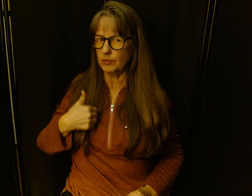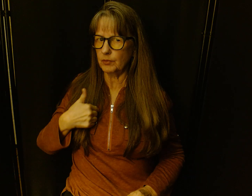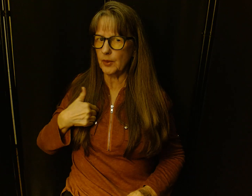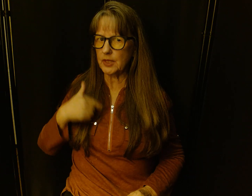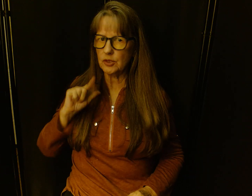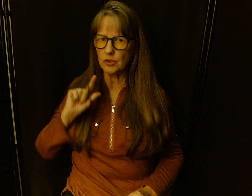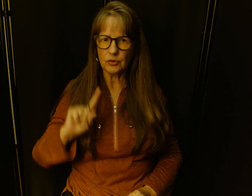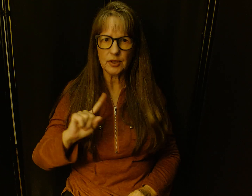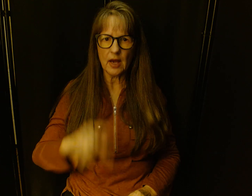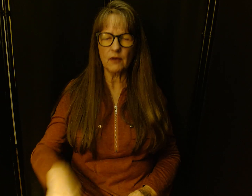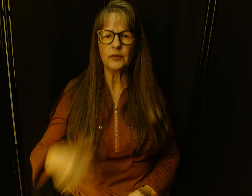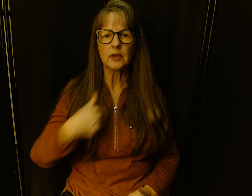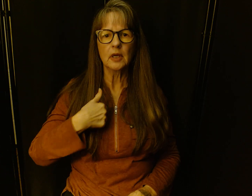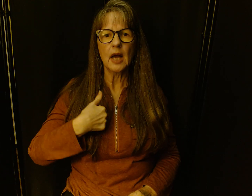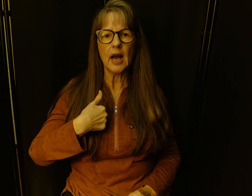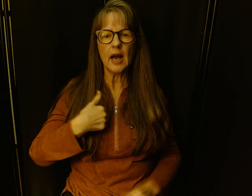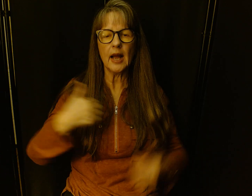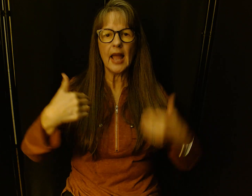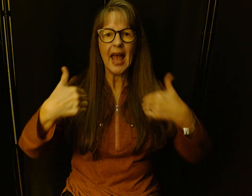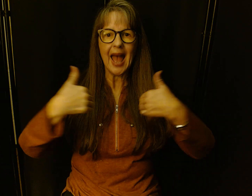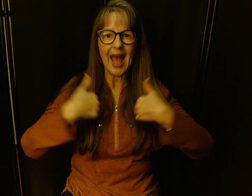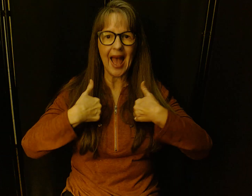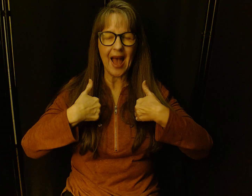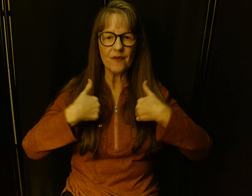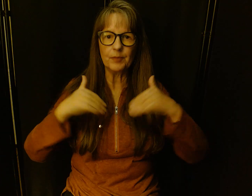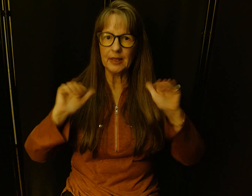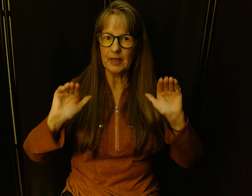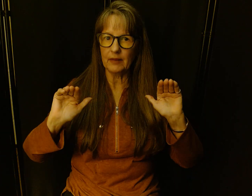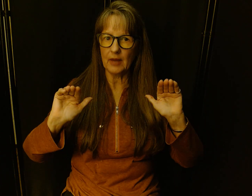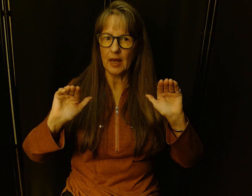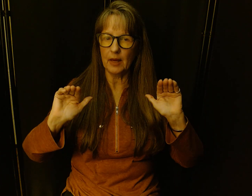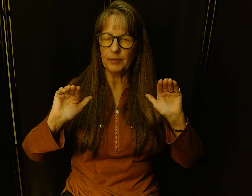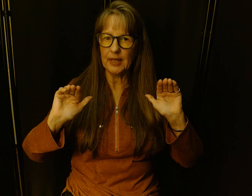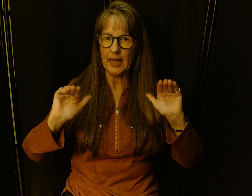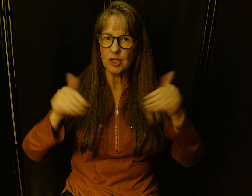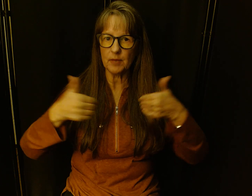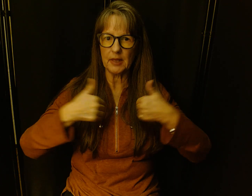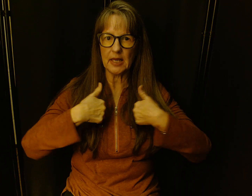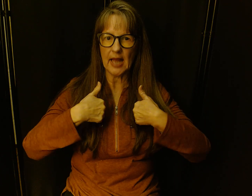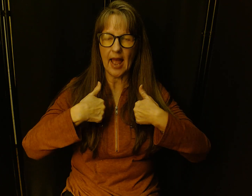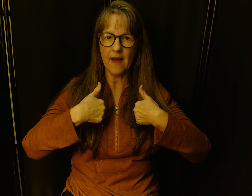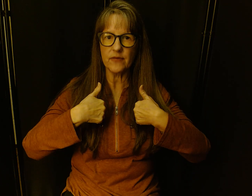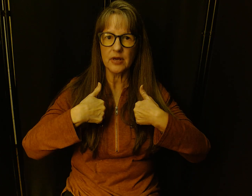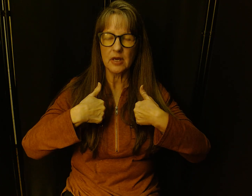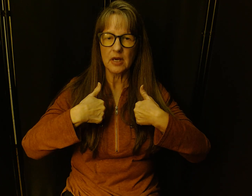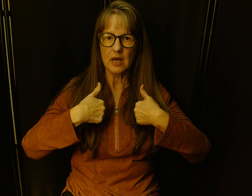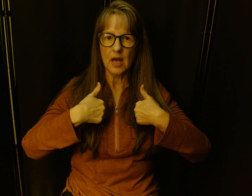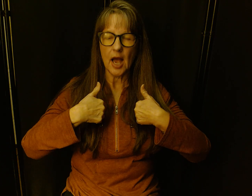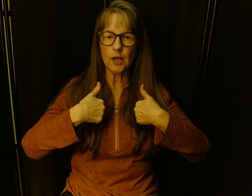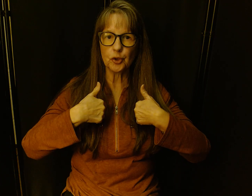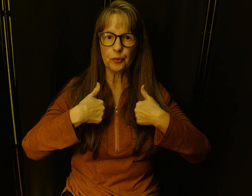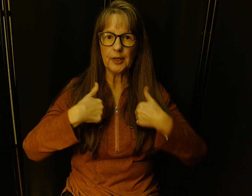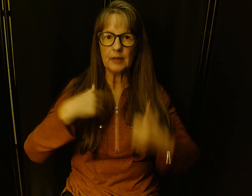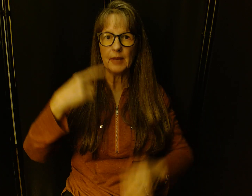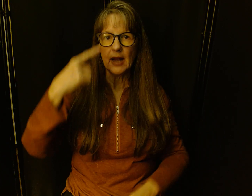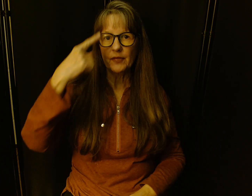pointing to yourself, I have been, B handshape again, have a dream. Then this